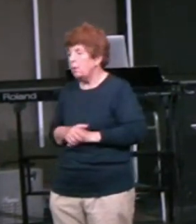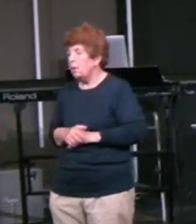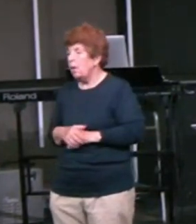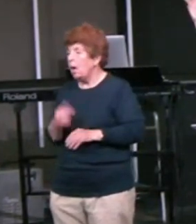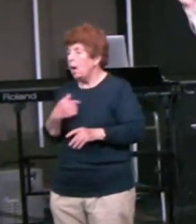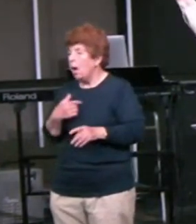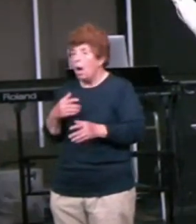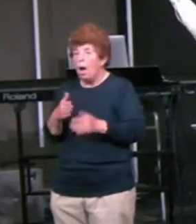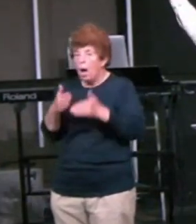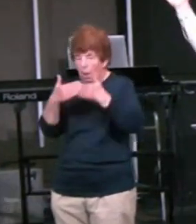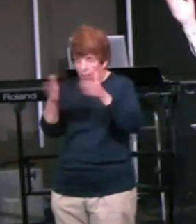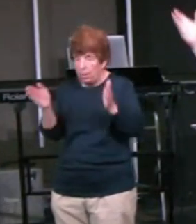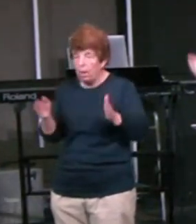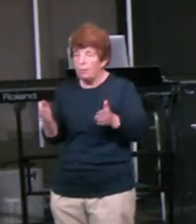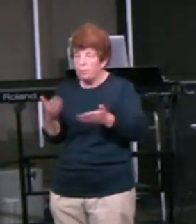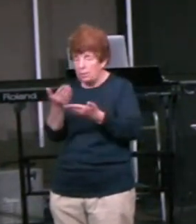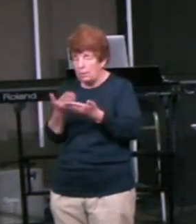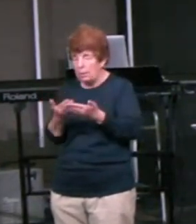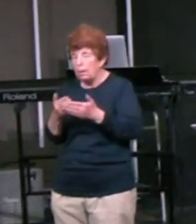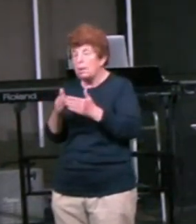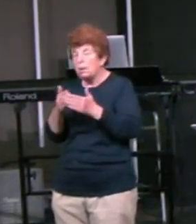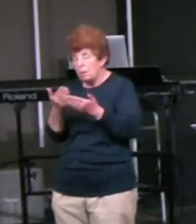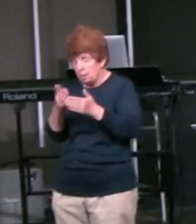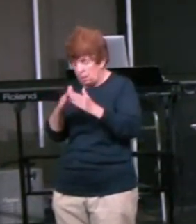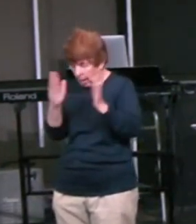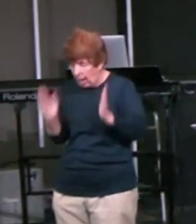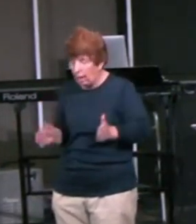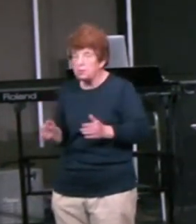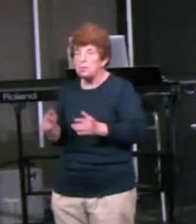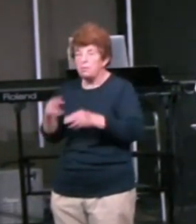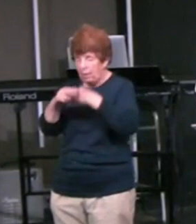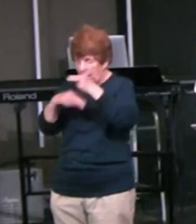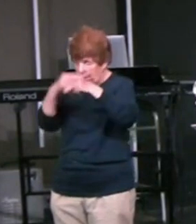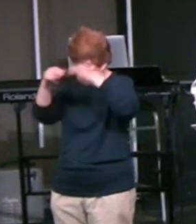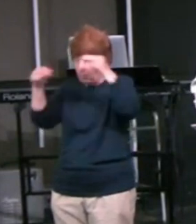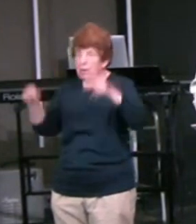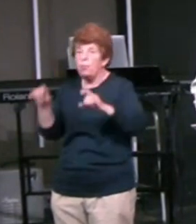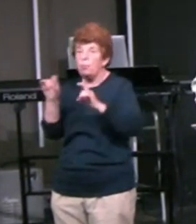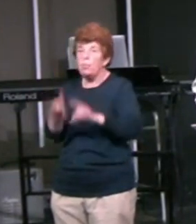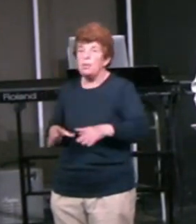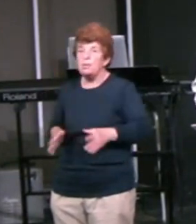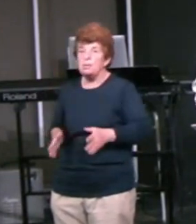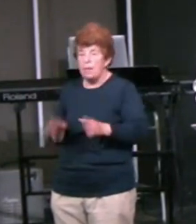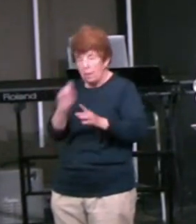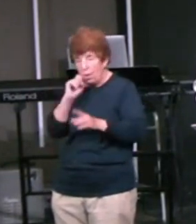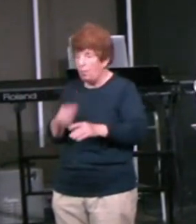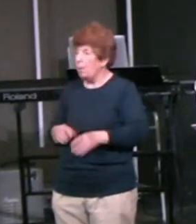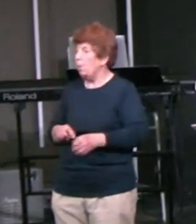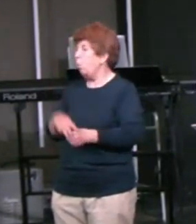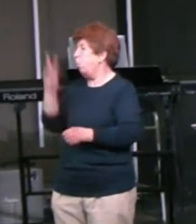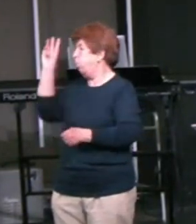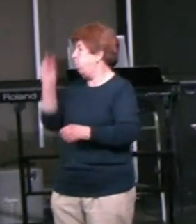And I will open up the storehouse of heaven and bless you in such a way it'll blow your socks off.